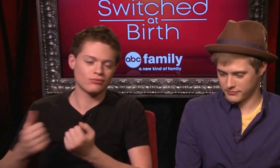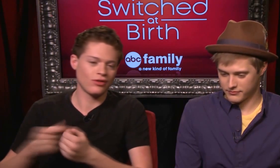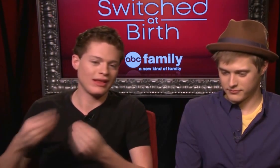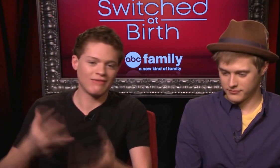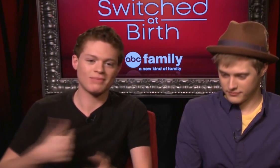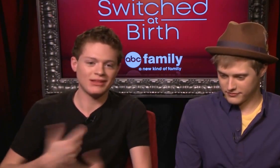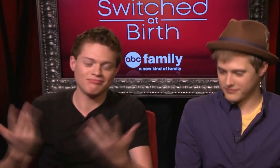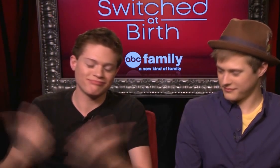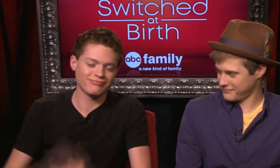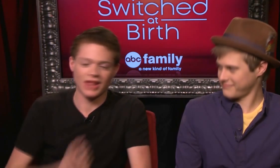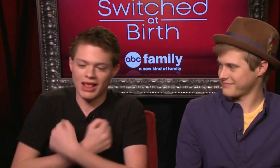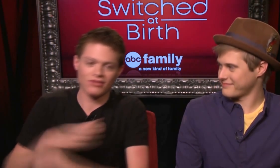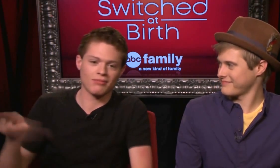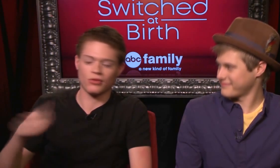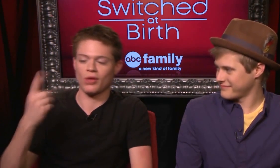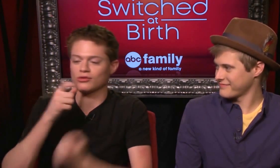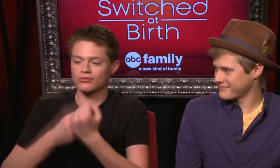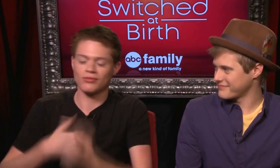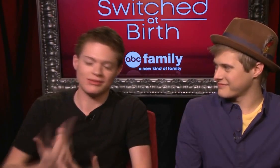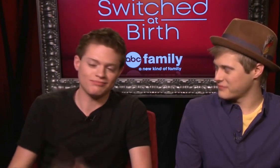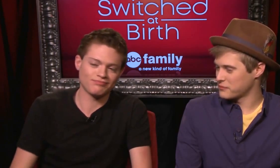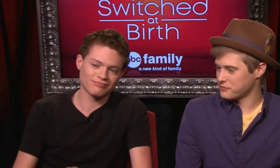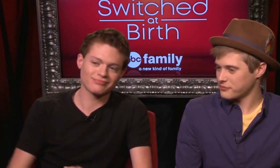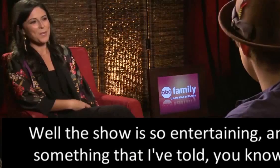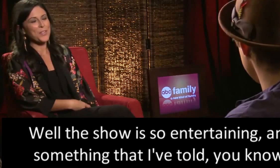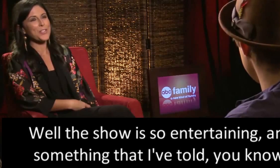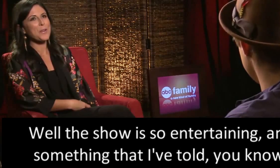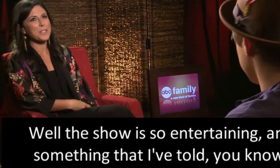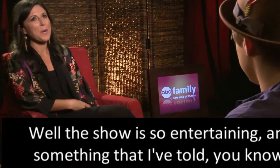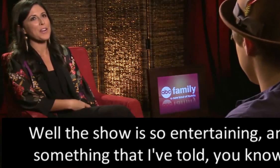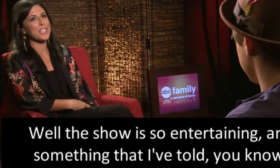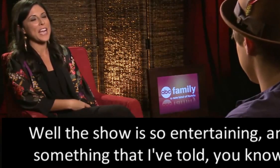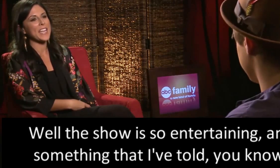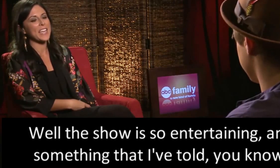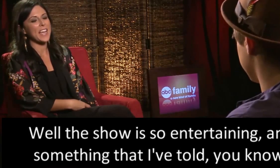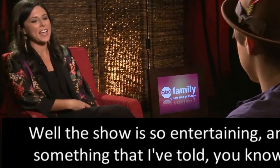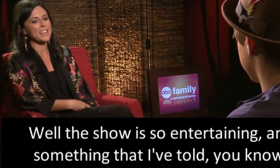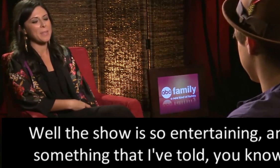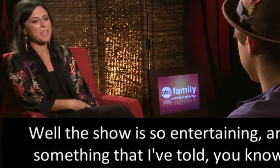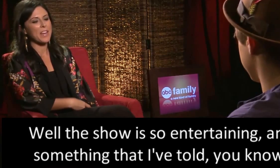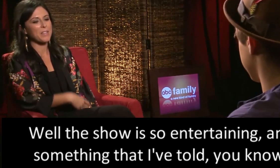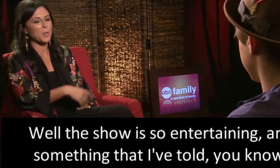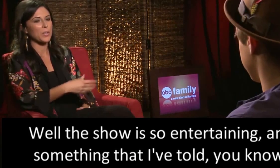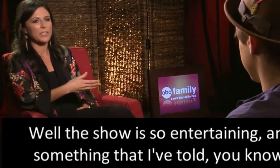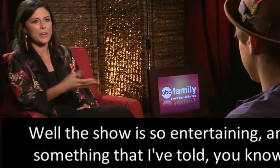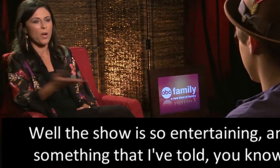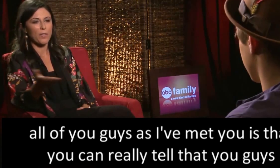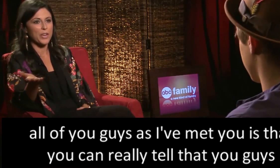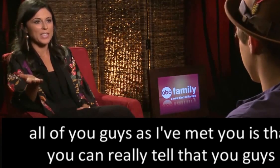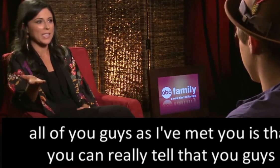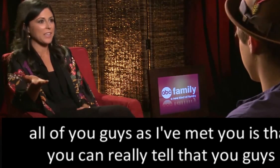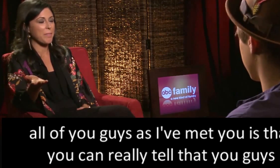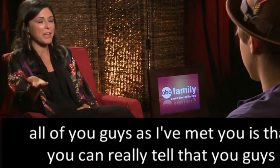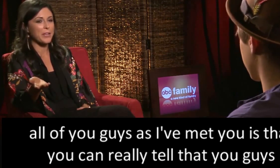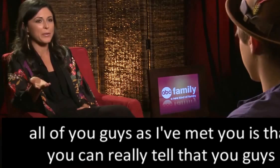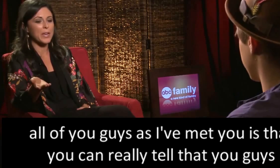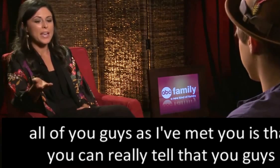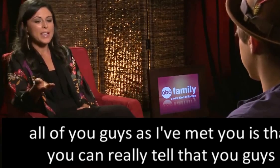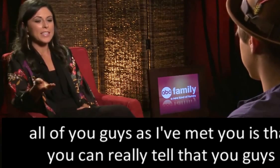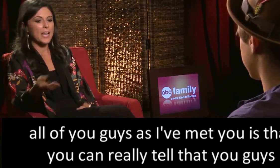great. I appreciate all the fans. I love them all. Well, the show is so entertaining, and something that I've told, you know, all of you guys as I've met you is that